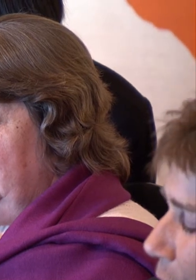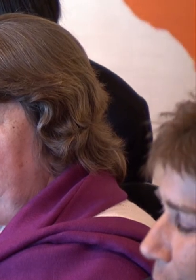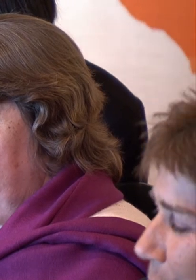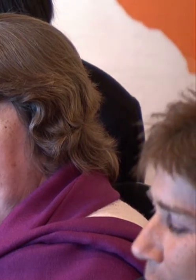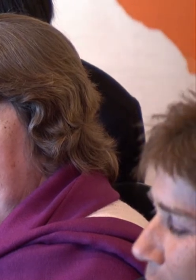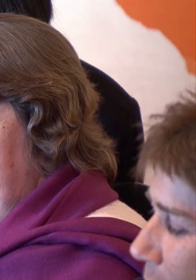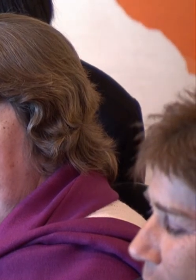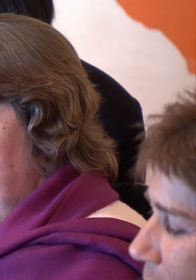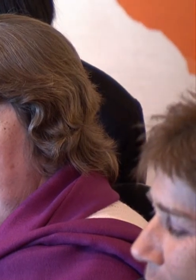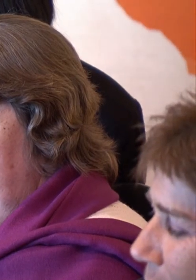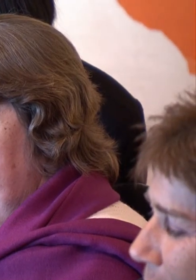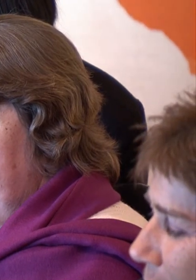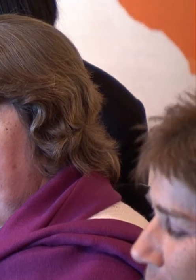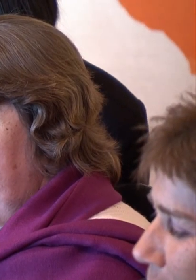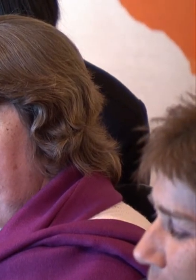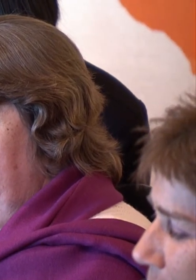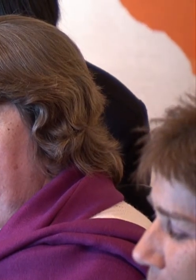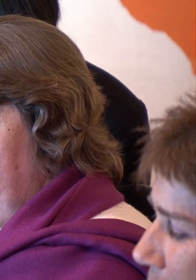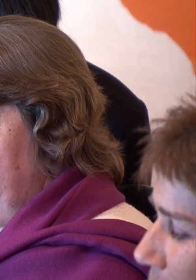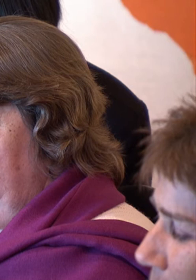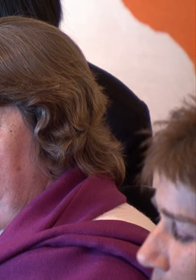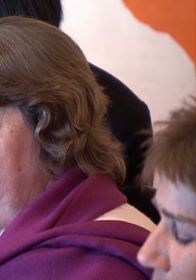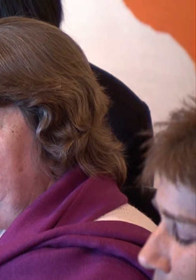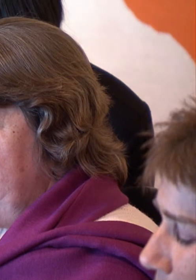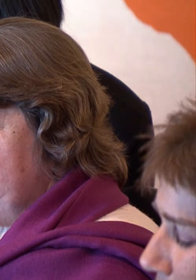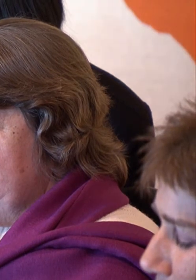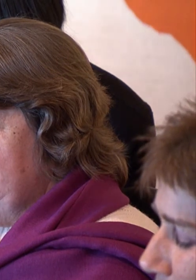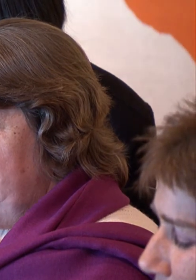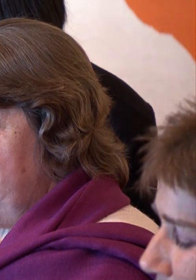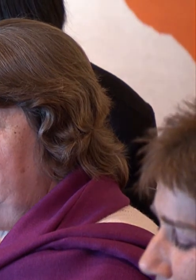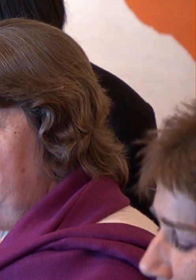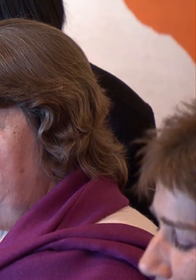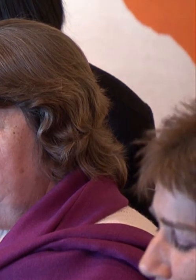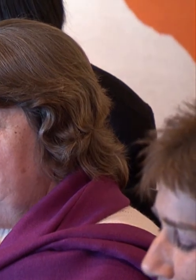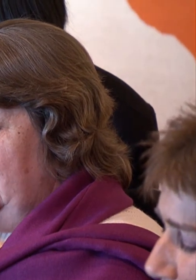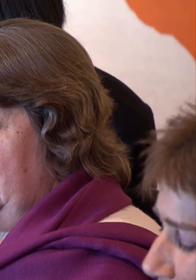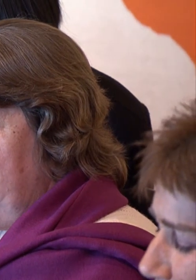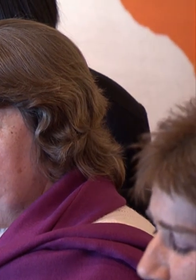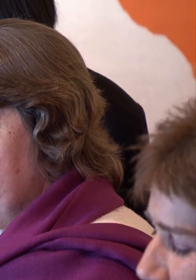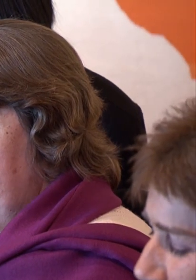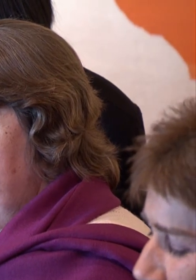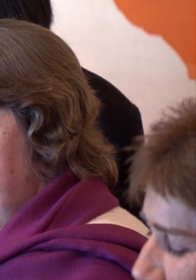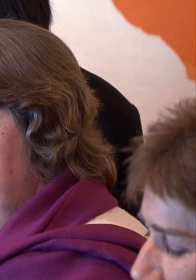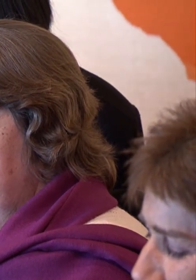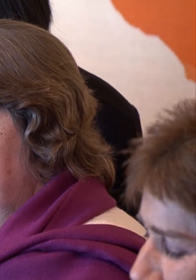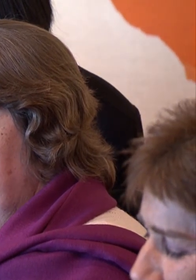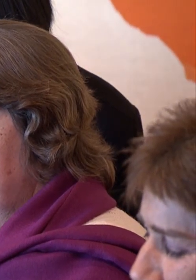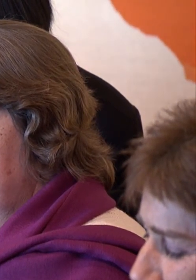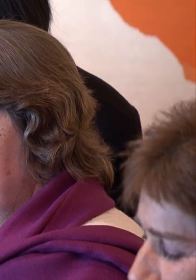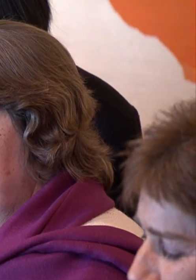motherlode. The girl became a woman on the long and dusty road. I'm a child of